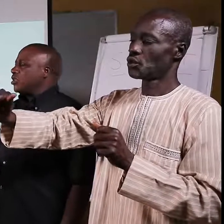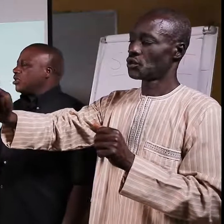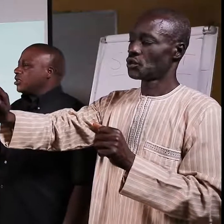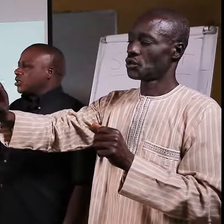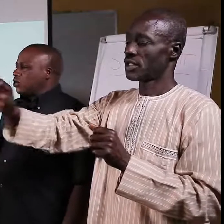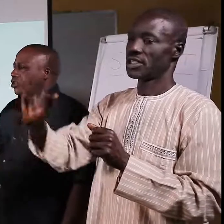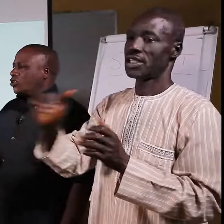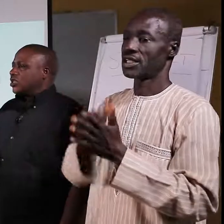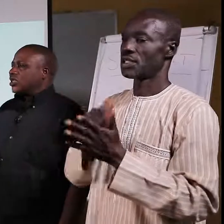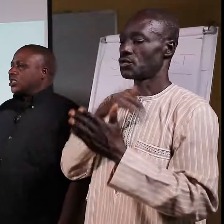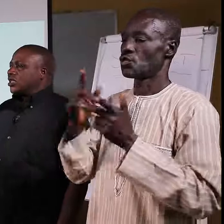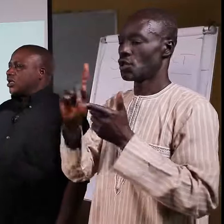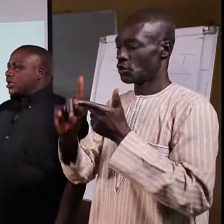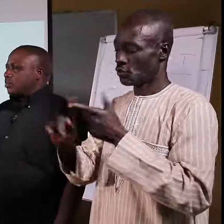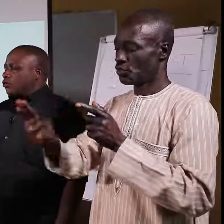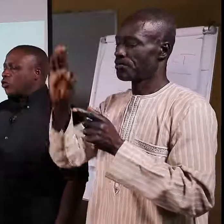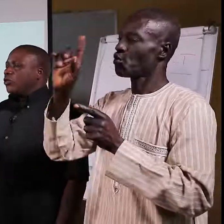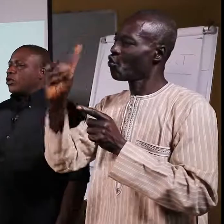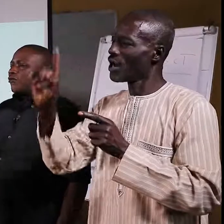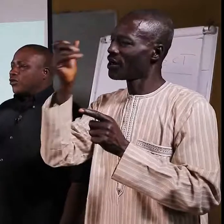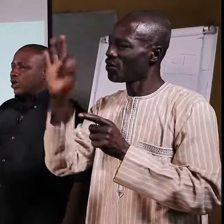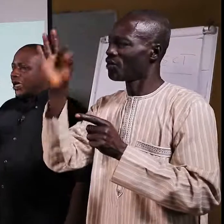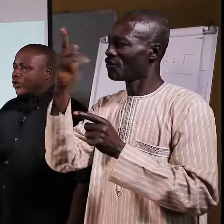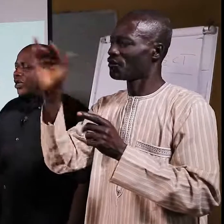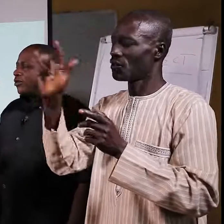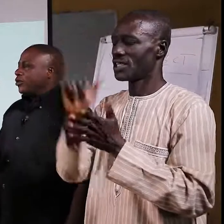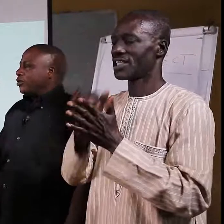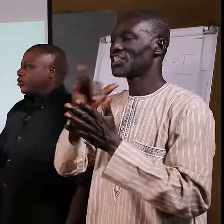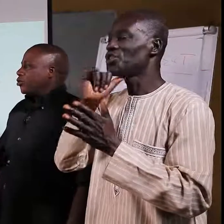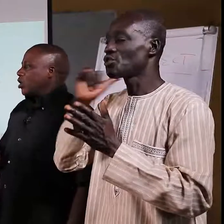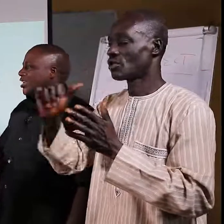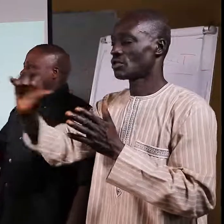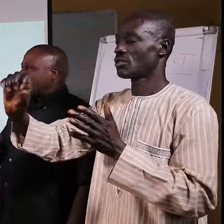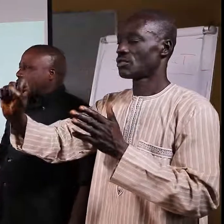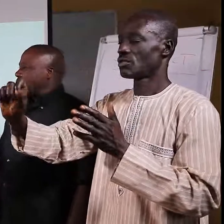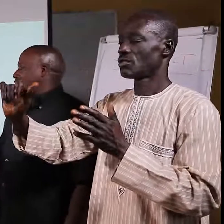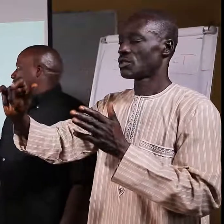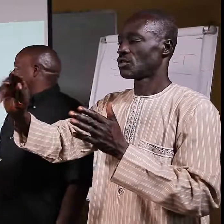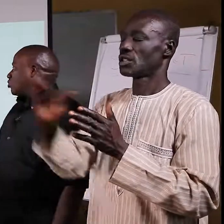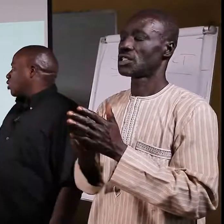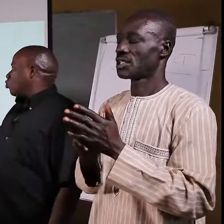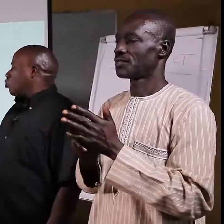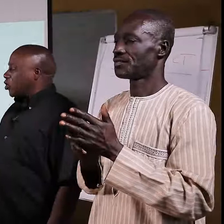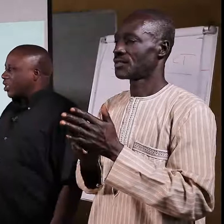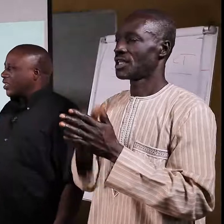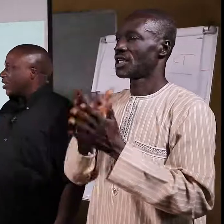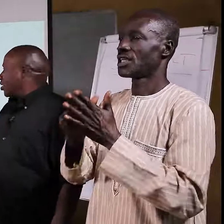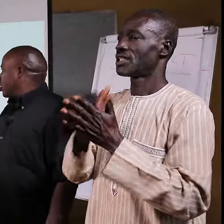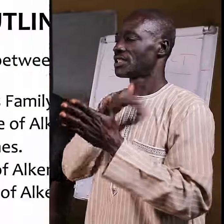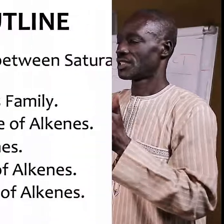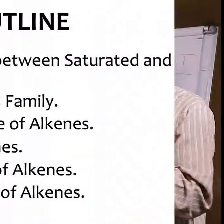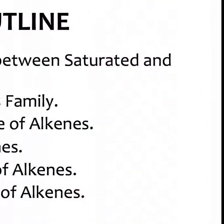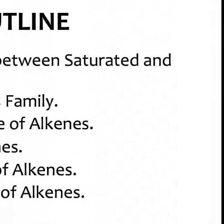one of the unsaturated group of hydrocarbon known as alkenes, and that's what we'll be looking